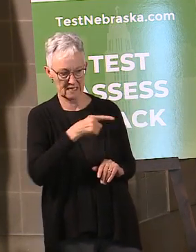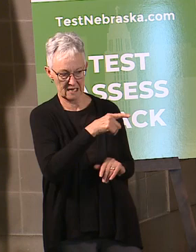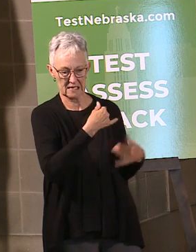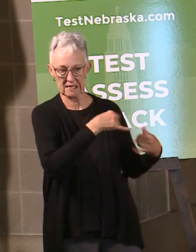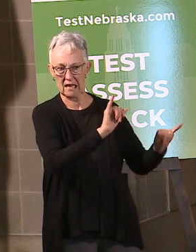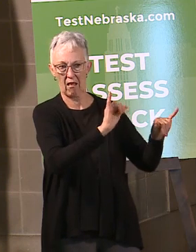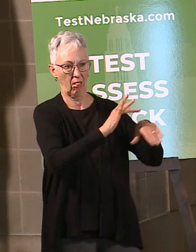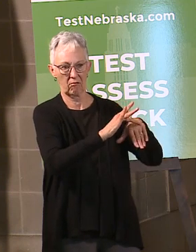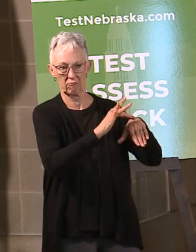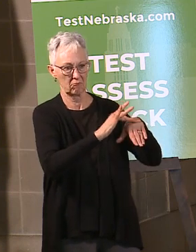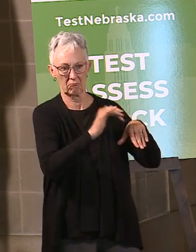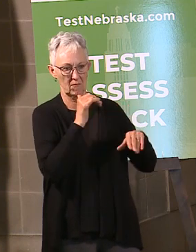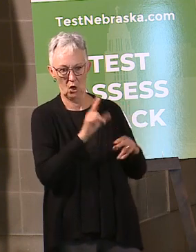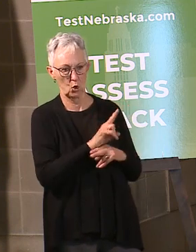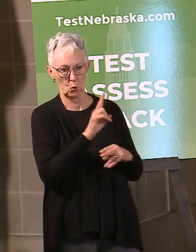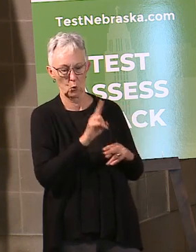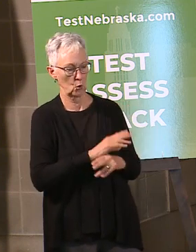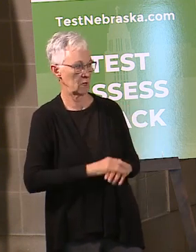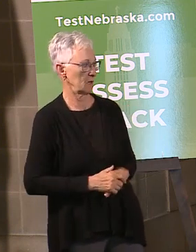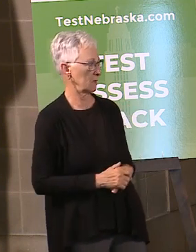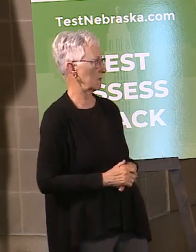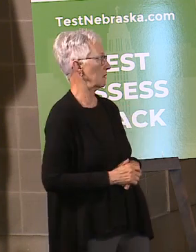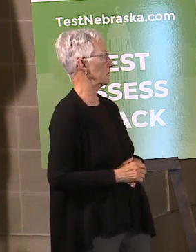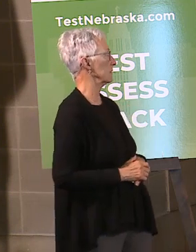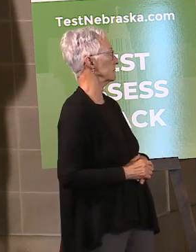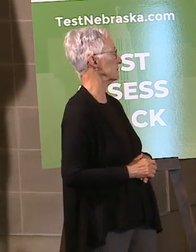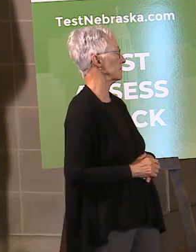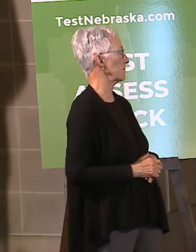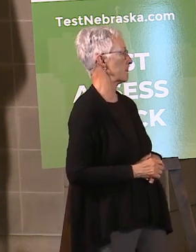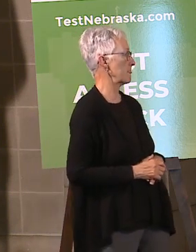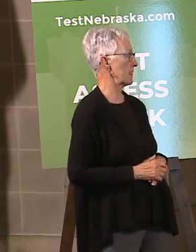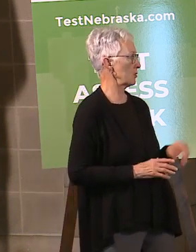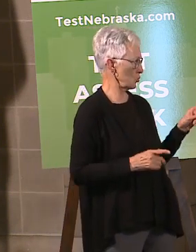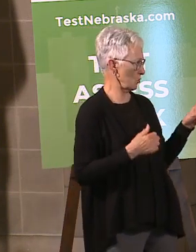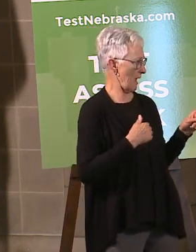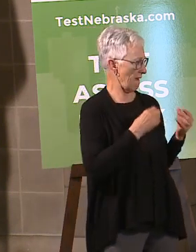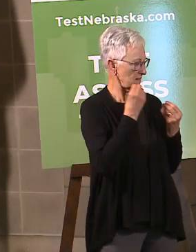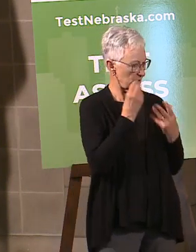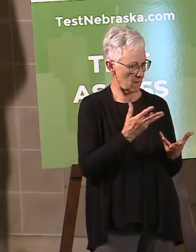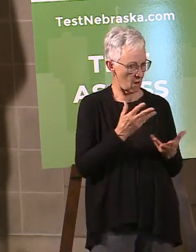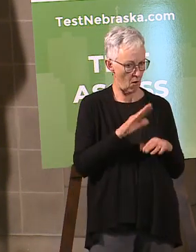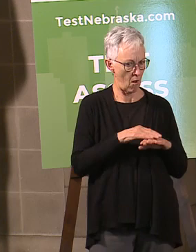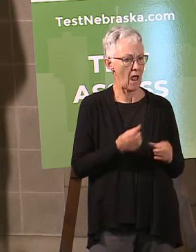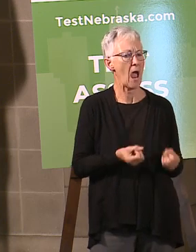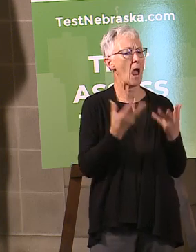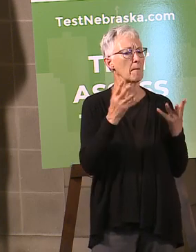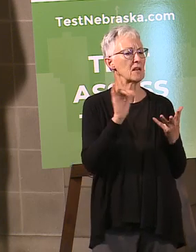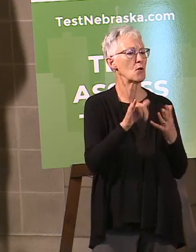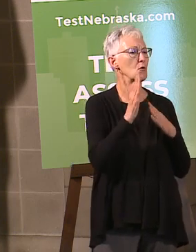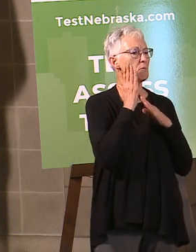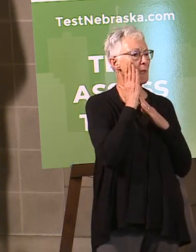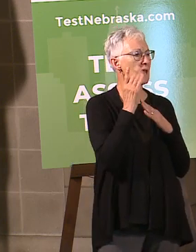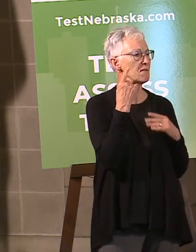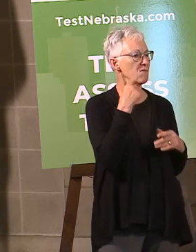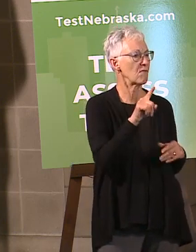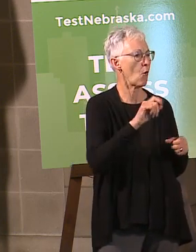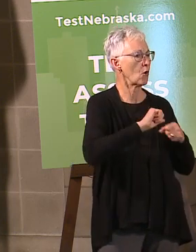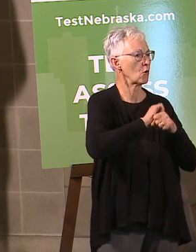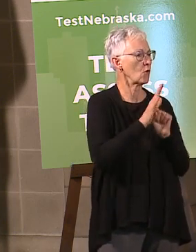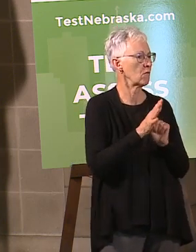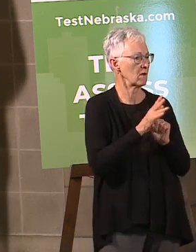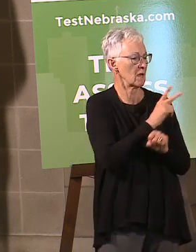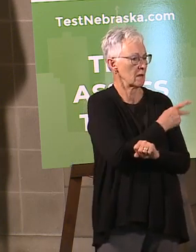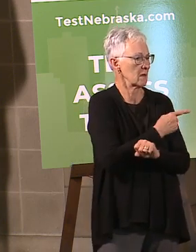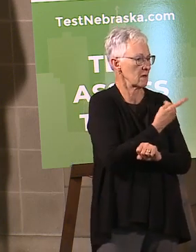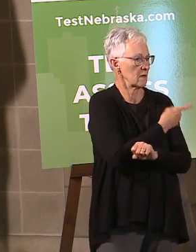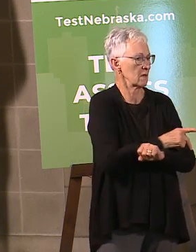you have the data on how many of those beds are being used for coronavirus patients? I do. Currently in Douglas County,